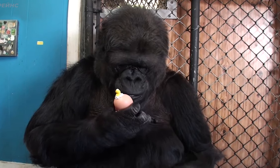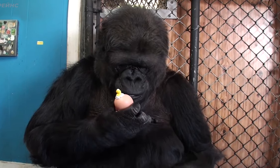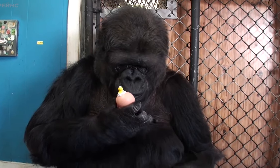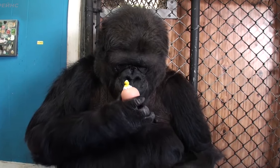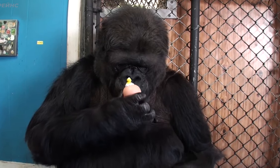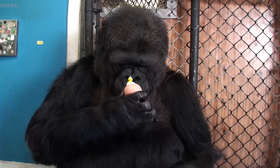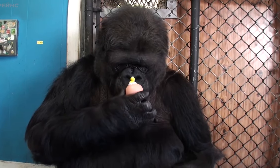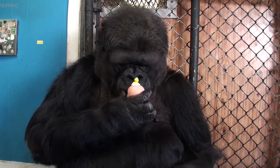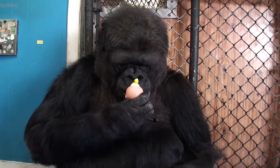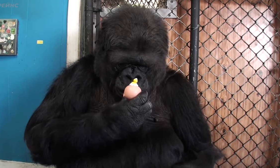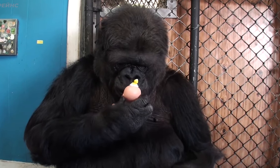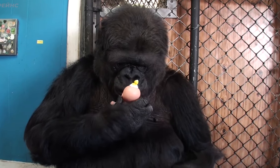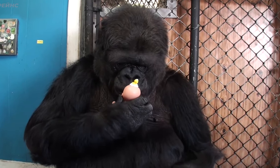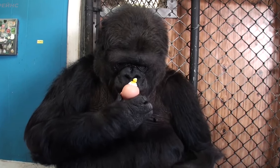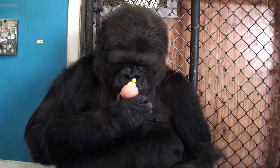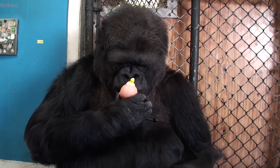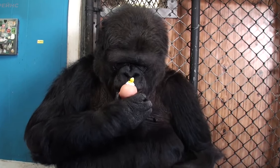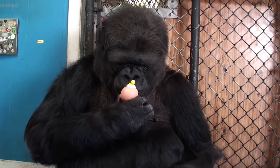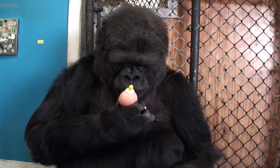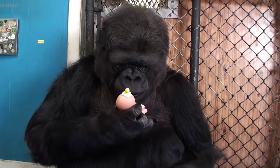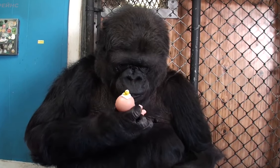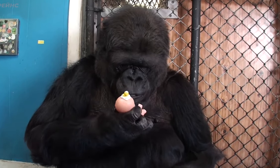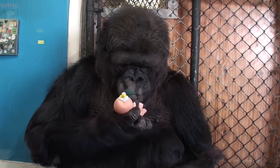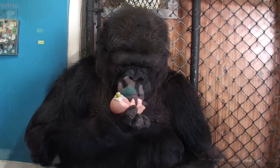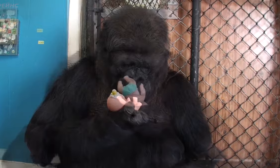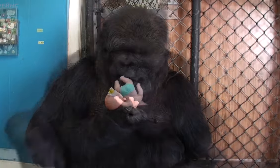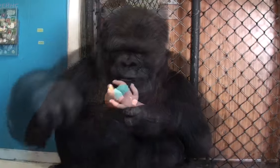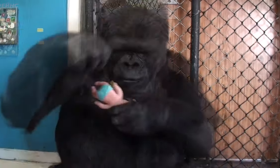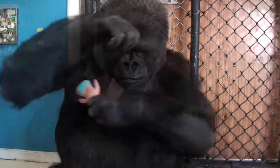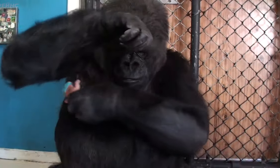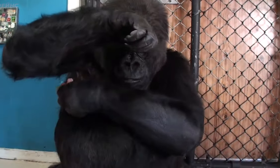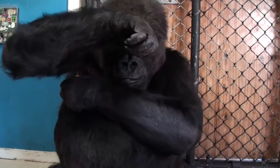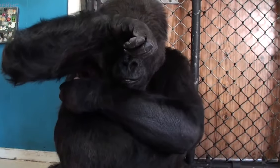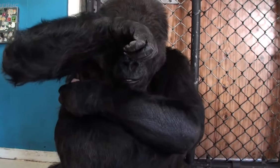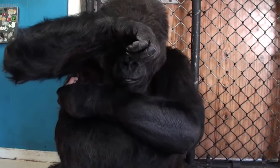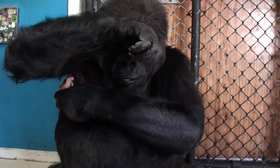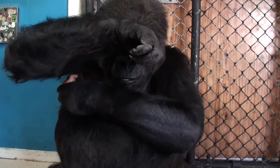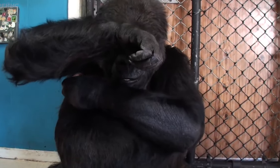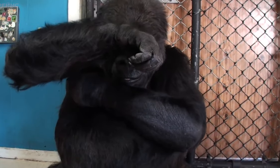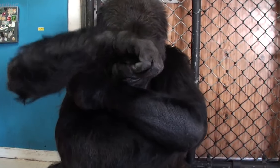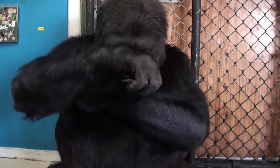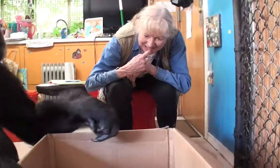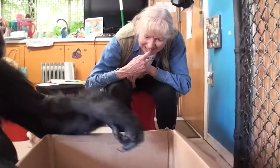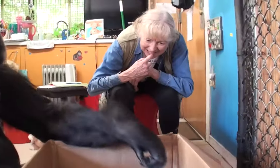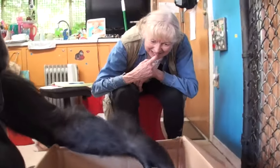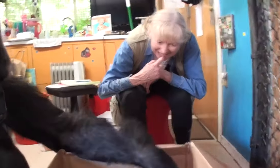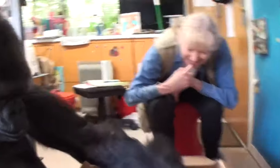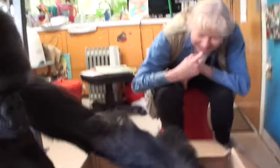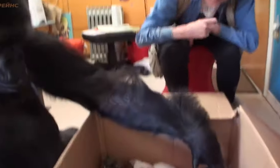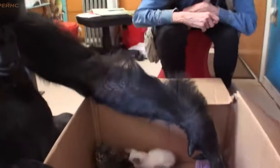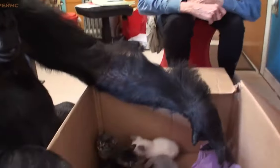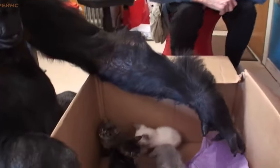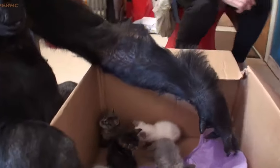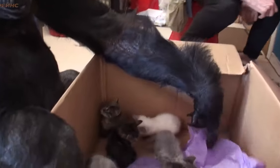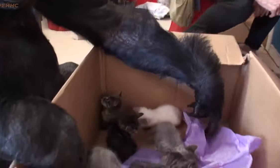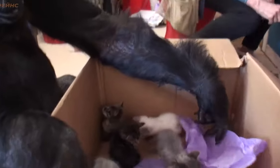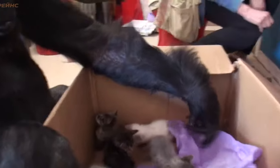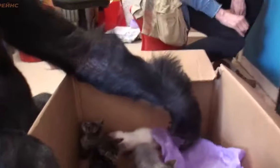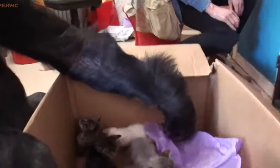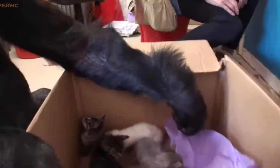play, pretending that a particular doll was a little girl. She would have long conversations with her favorite toy. At some point, Coco requested